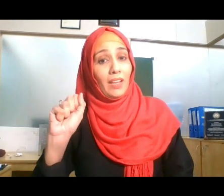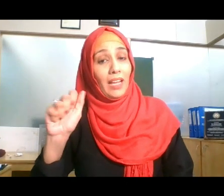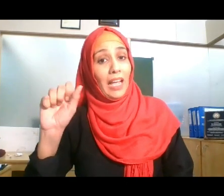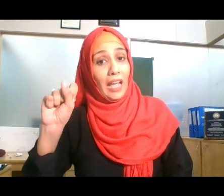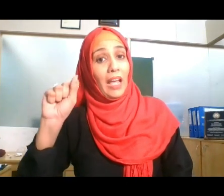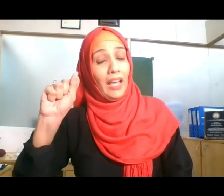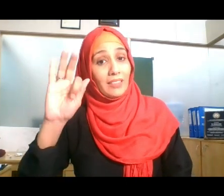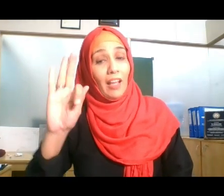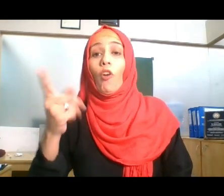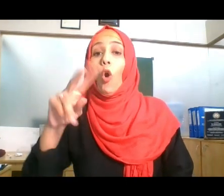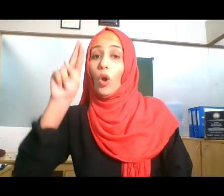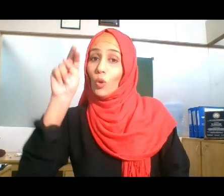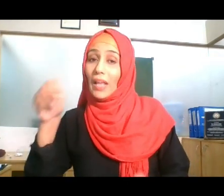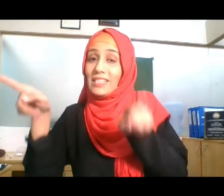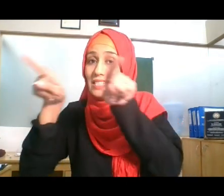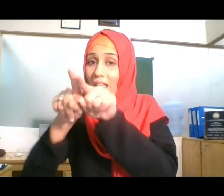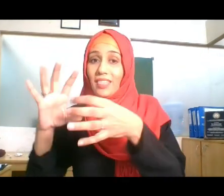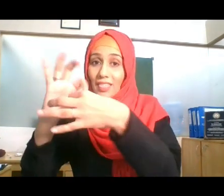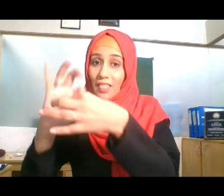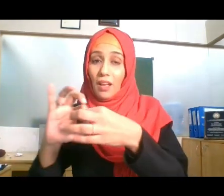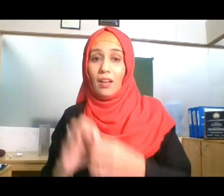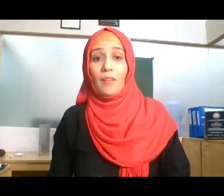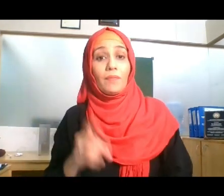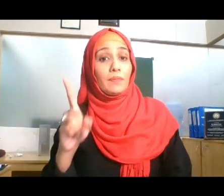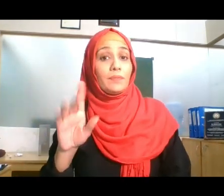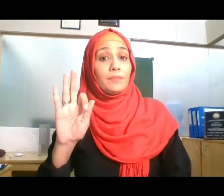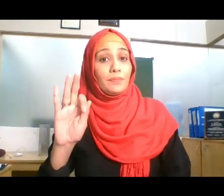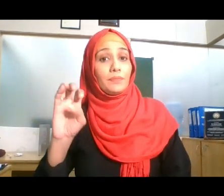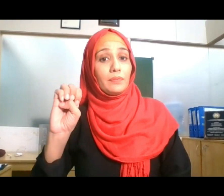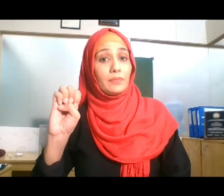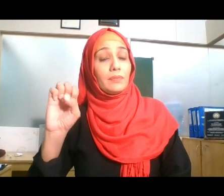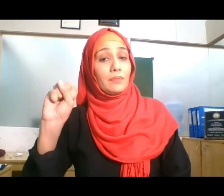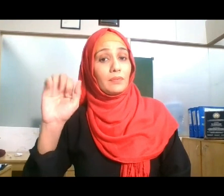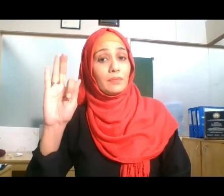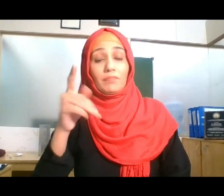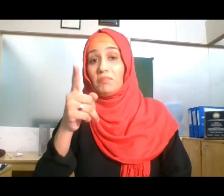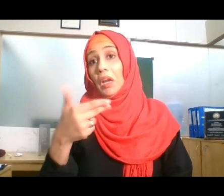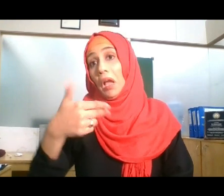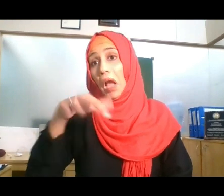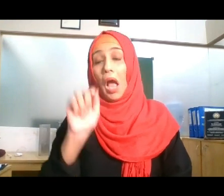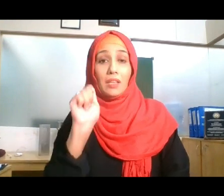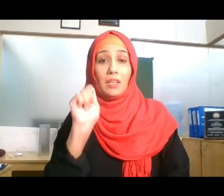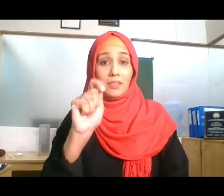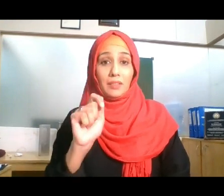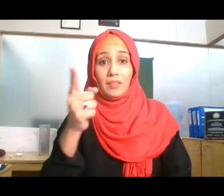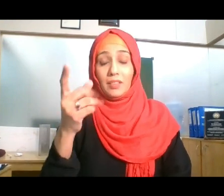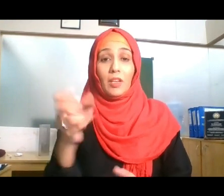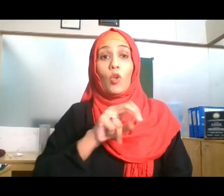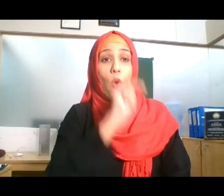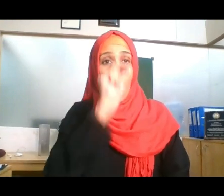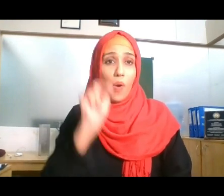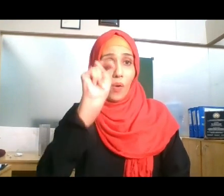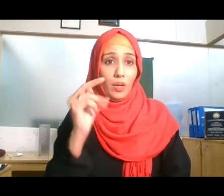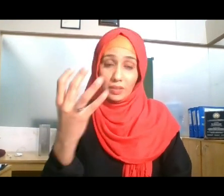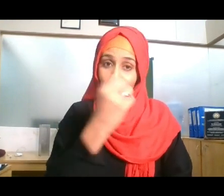Nations, and because FESF holds a very special consultative status. And congratulations to Now PDP as